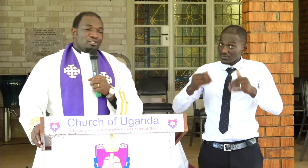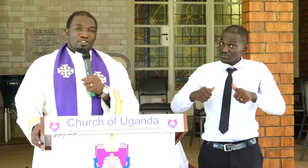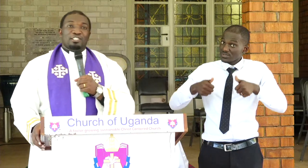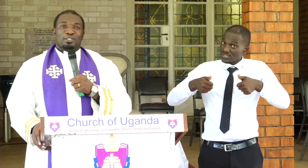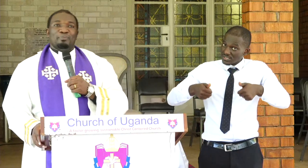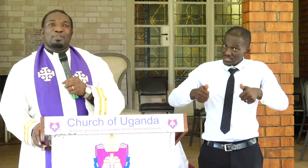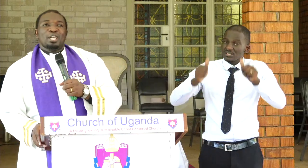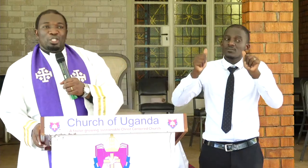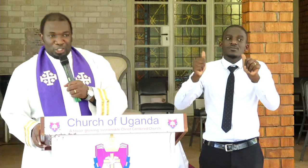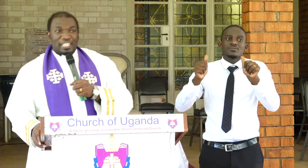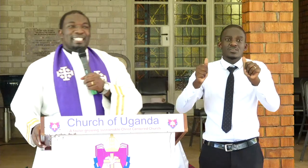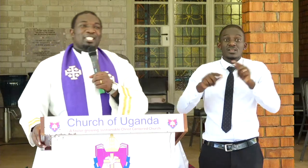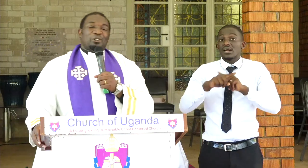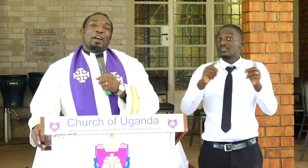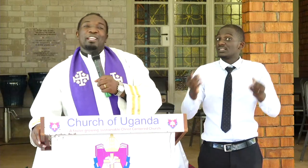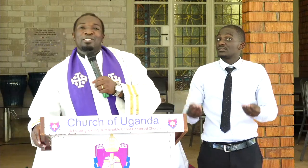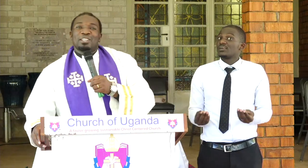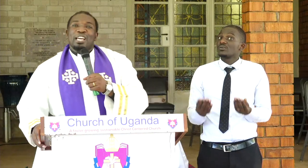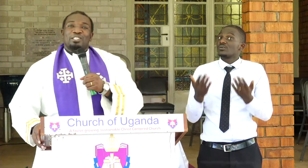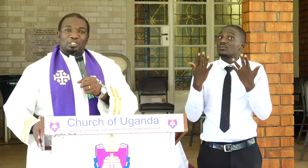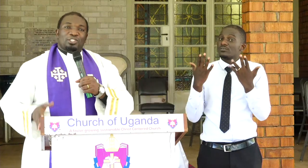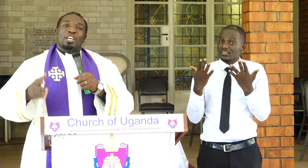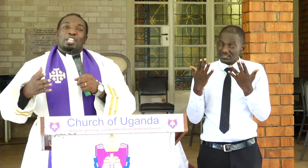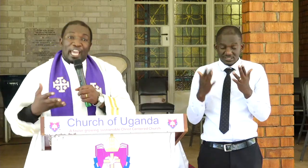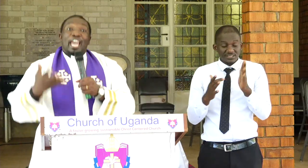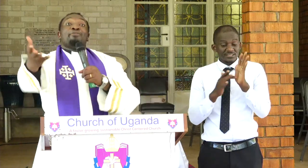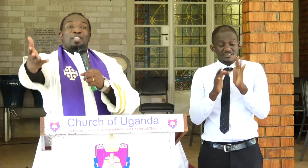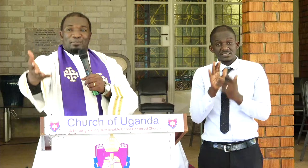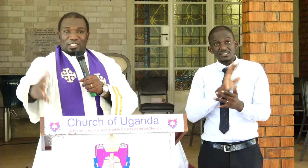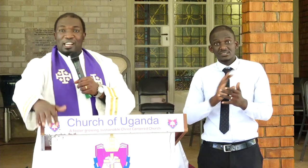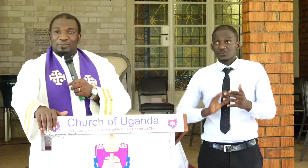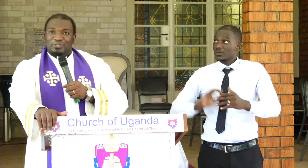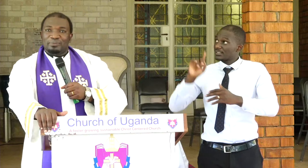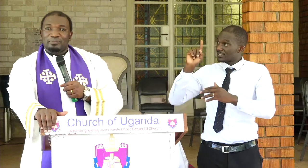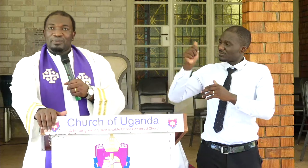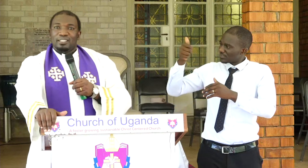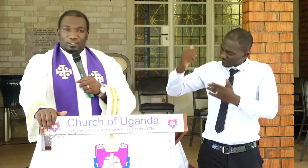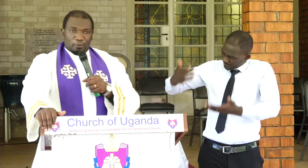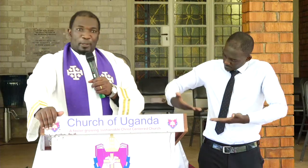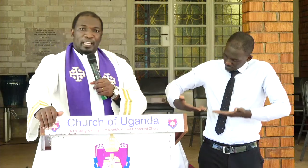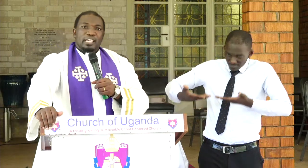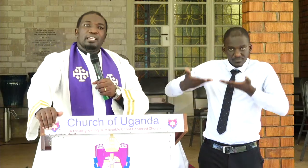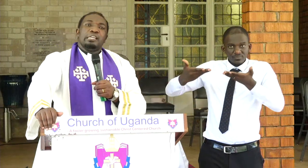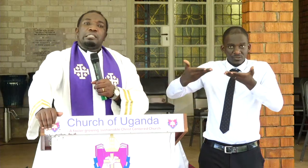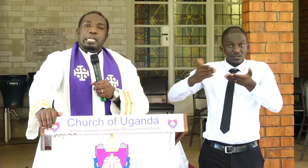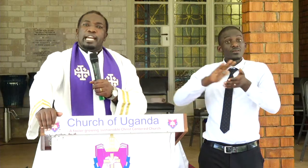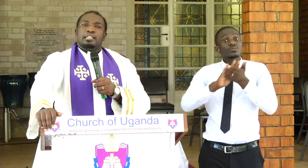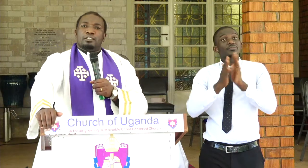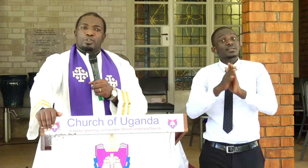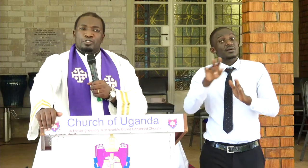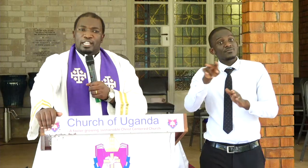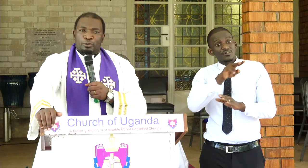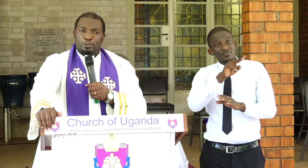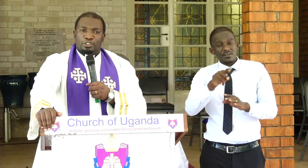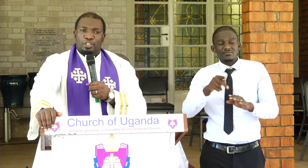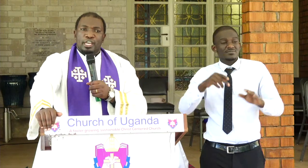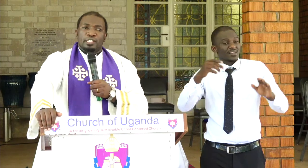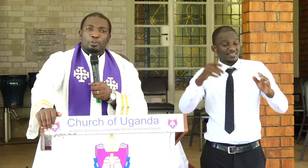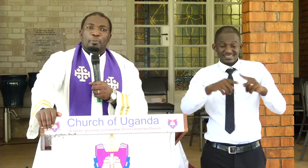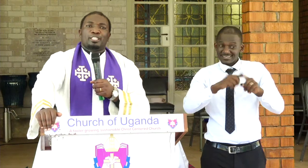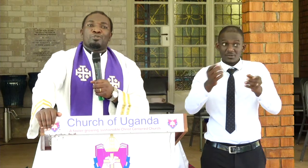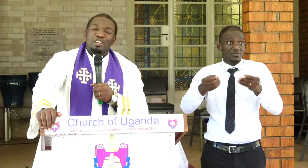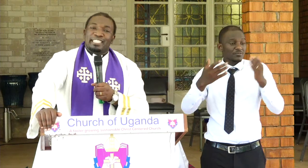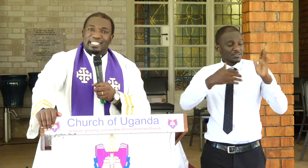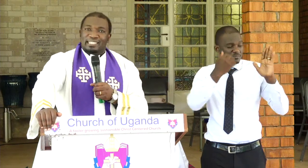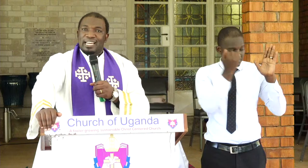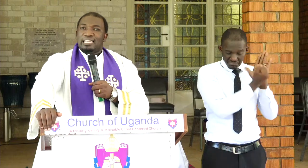As a ransom. Jesus Christ gave himself to be nailed on that cross, to